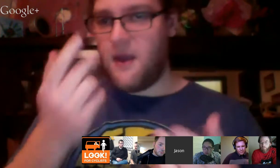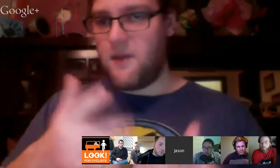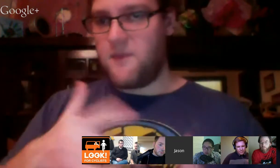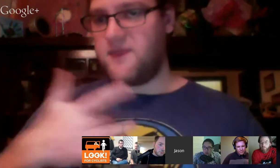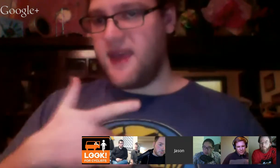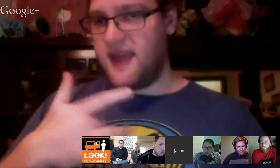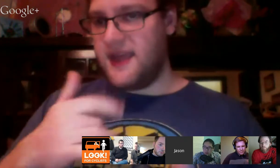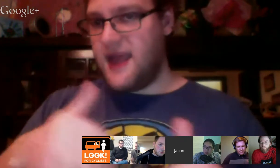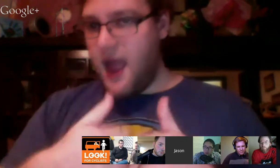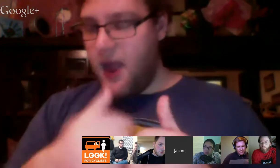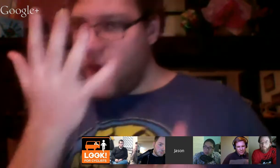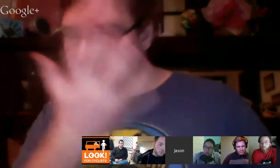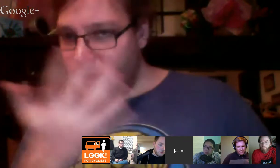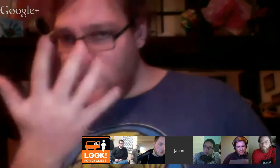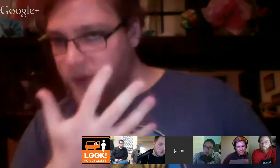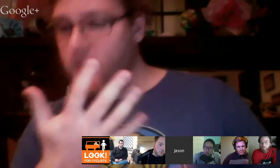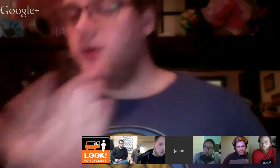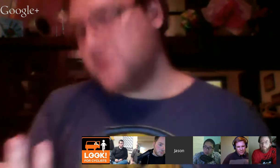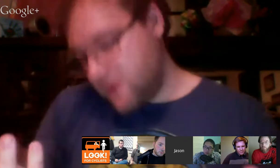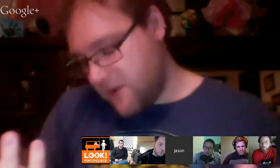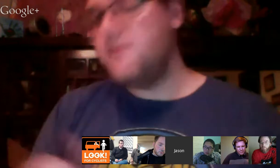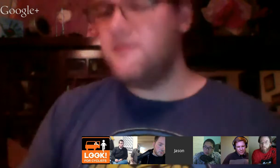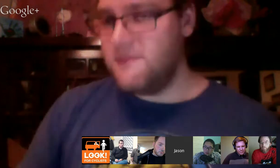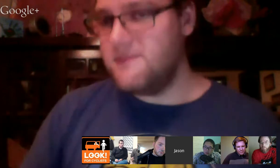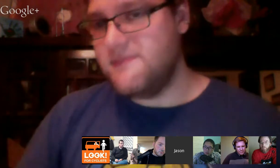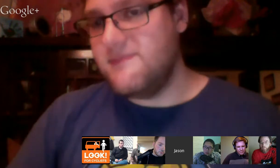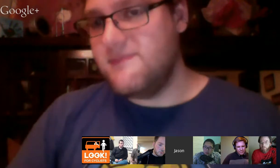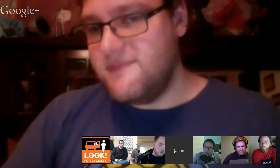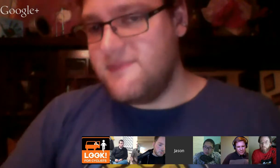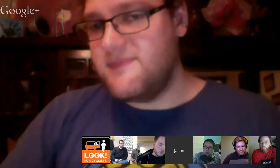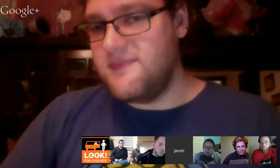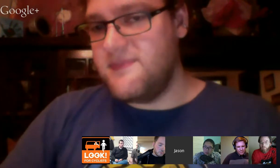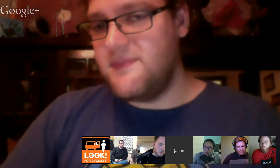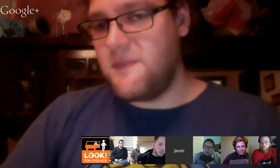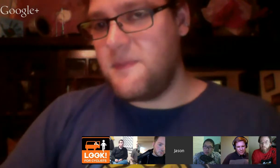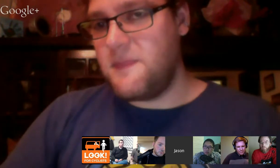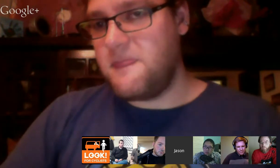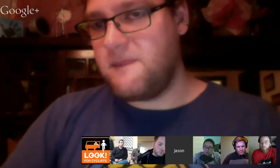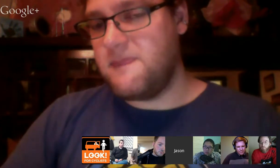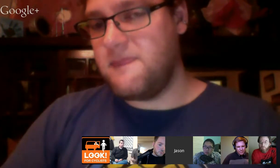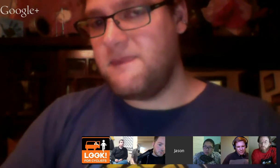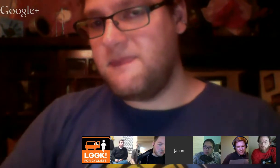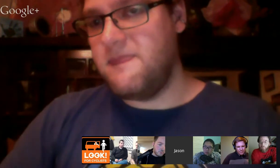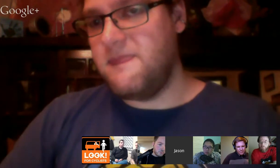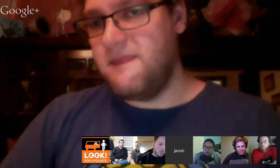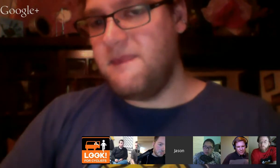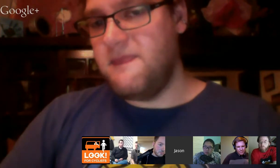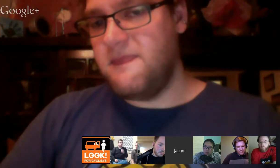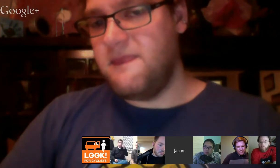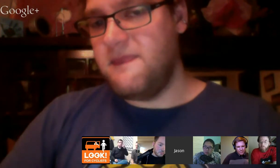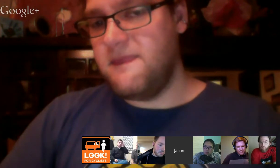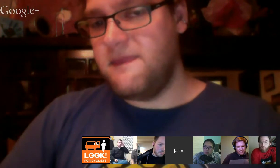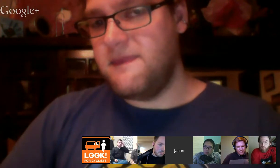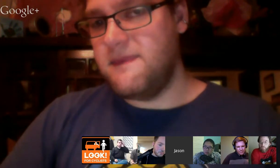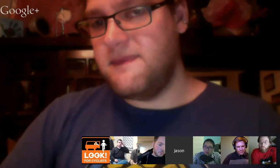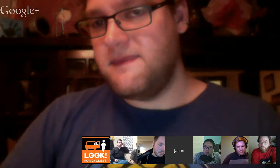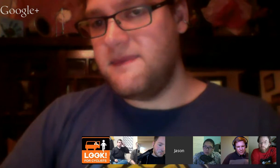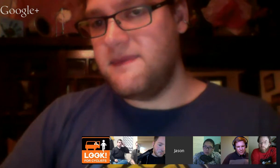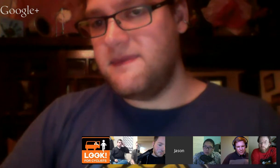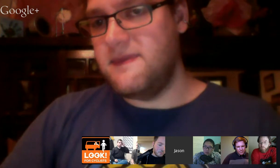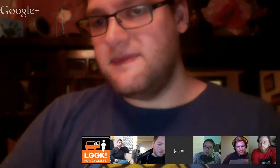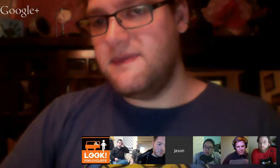maybe have some kind of text description of what's happening there. You got to look at that look and feel. Like put yourself in the deaf person's shoes and